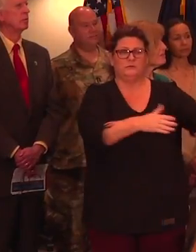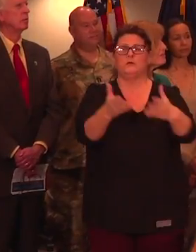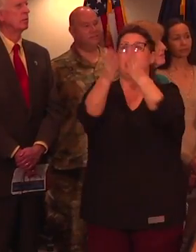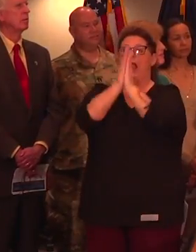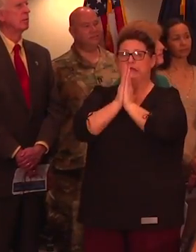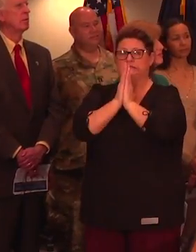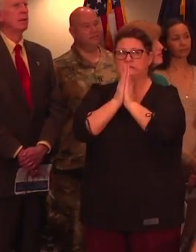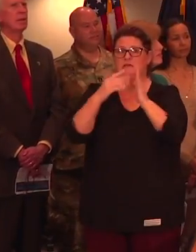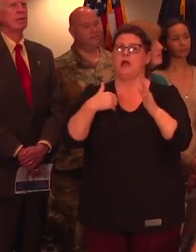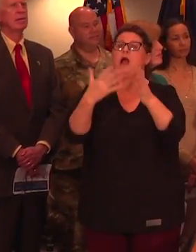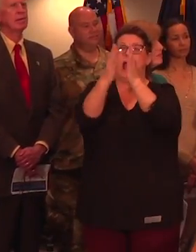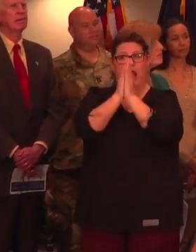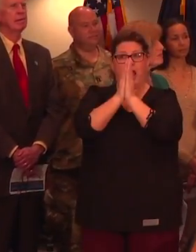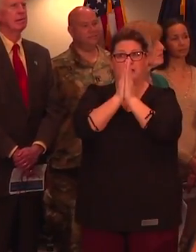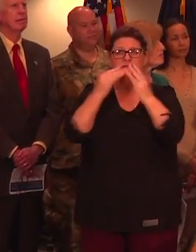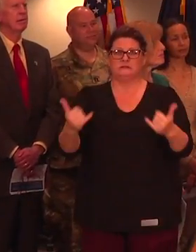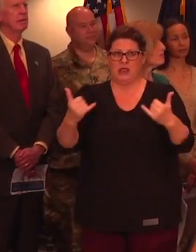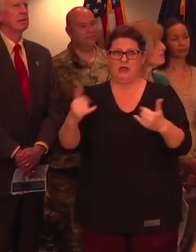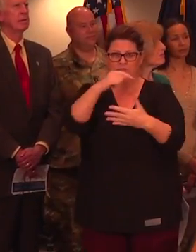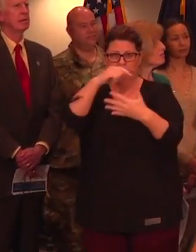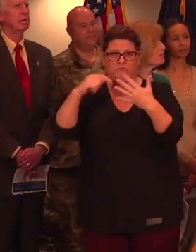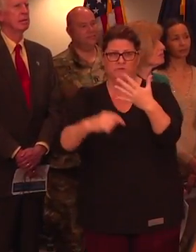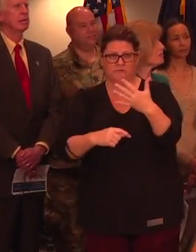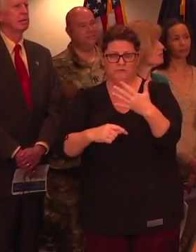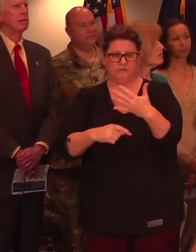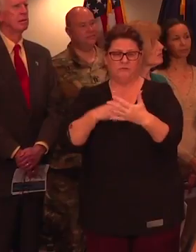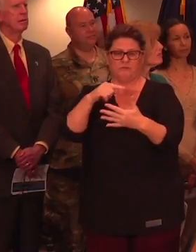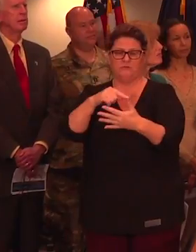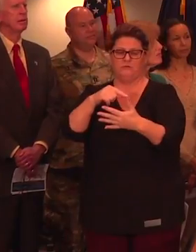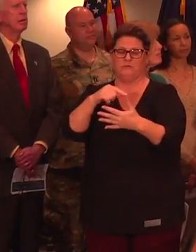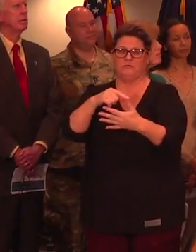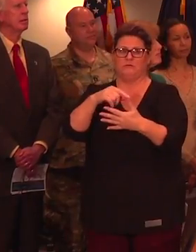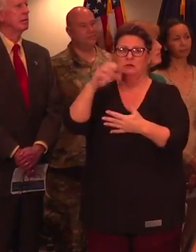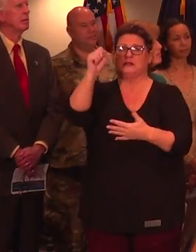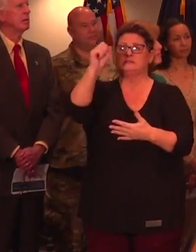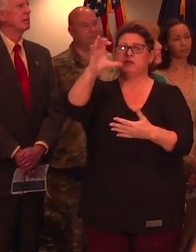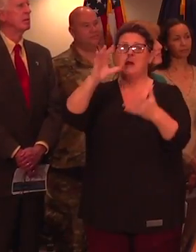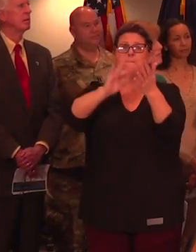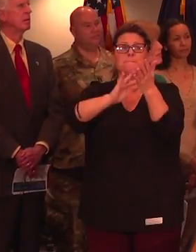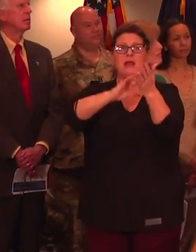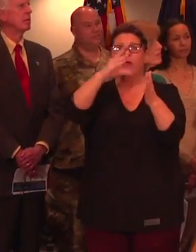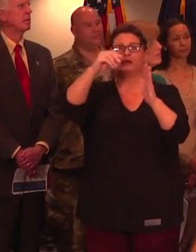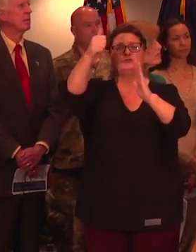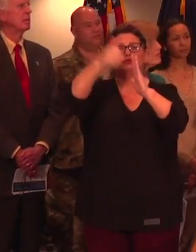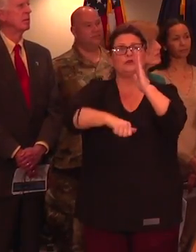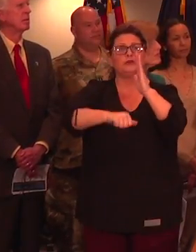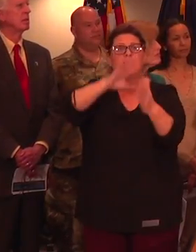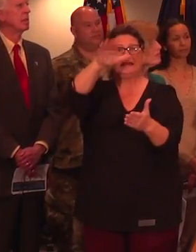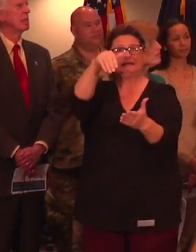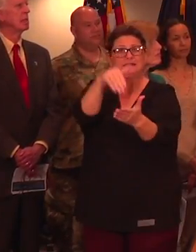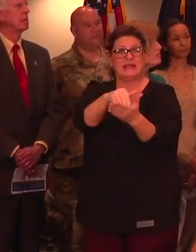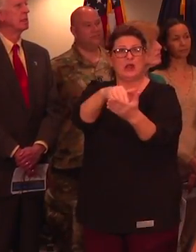but recommending and requesting things. That is, that South Carolina Medical and Surgical Centers